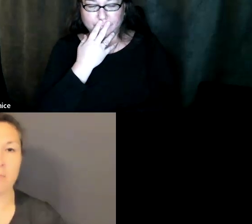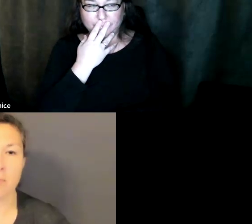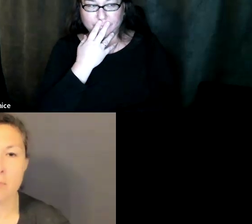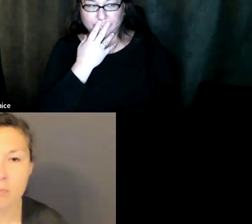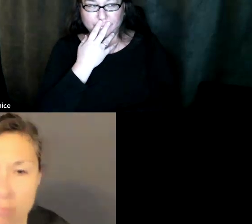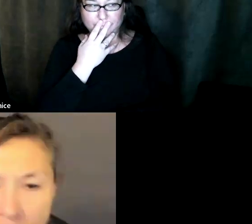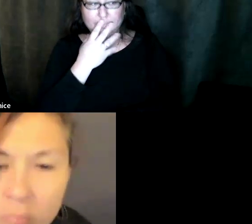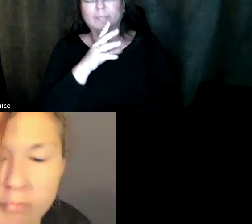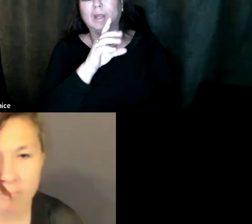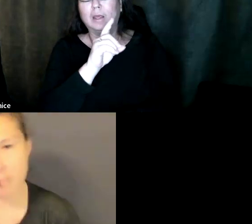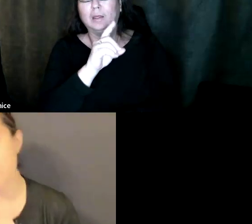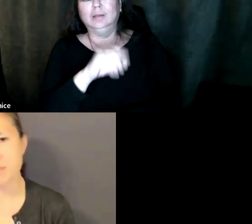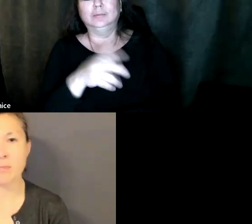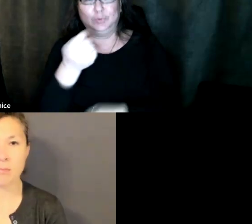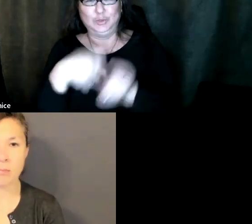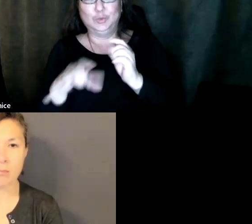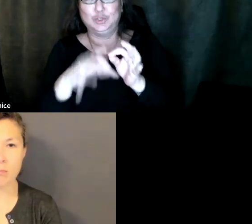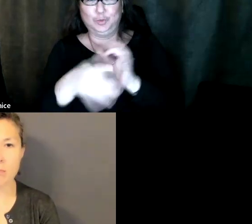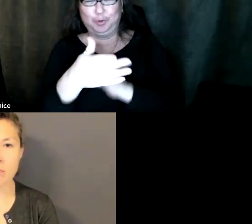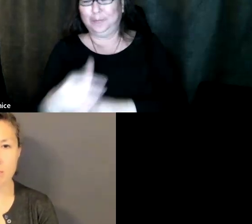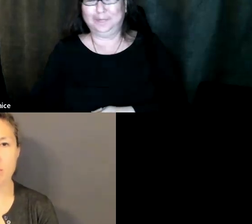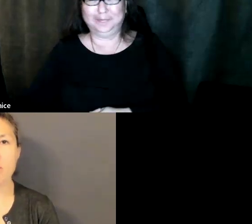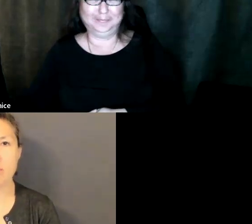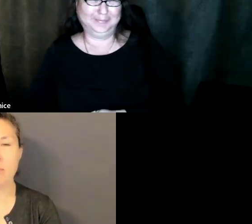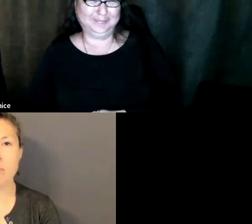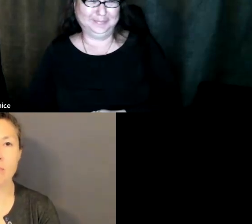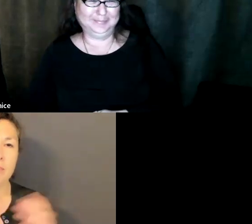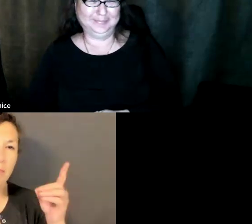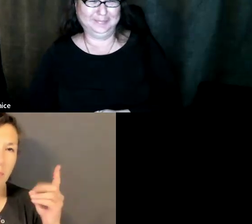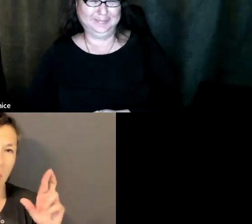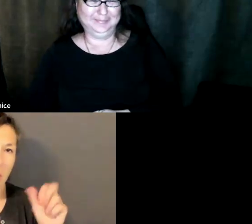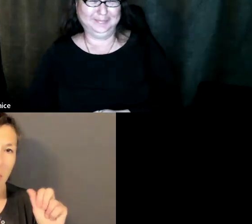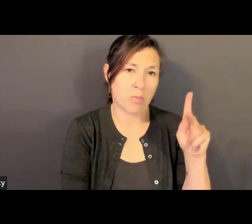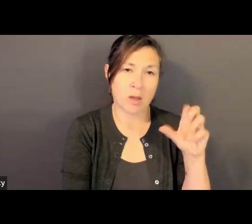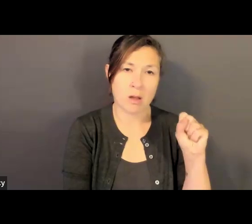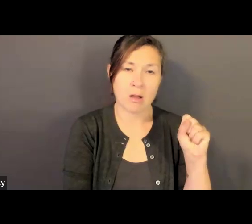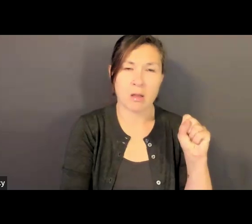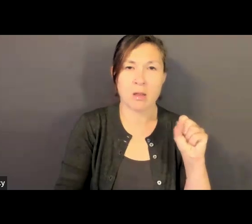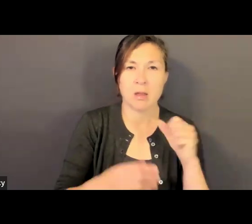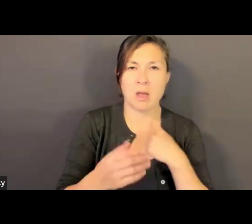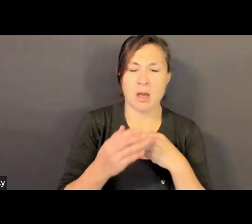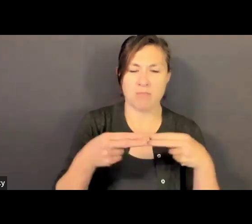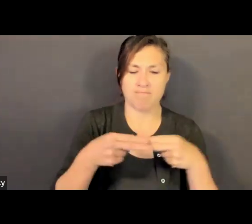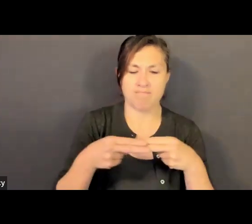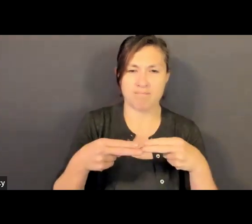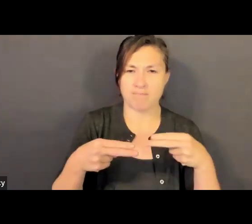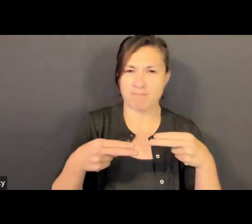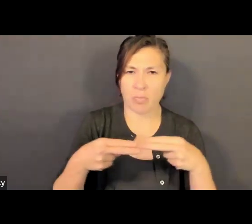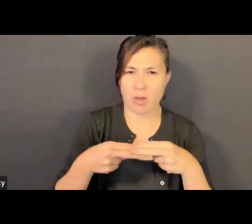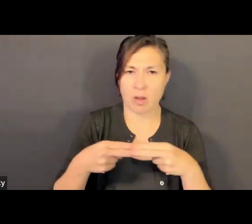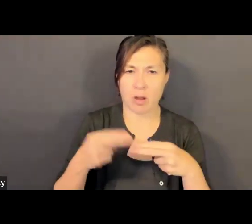Very naive question. So I'm looking at one of the slides, particularly slide 14 in the appendix, and trying to